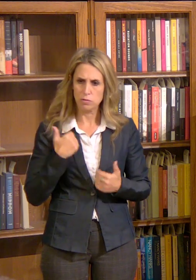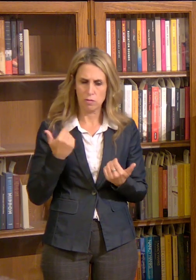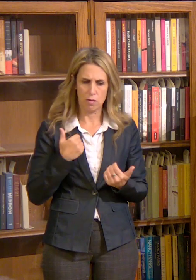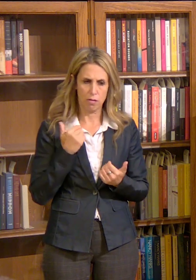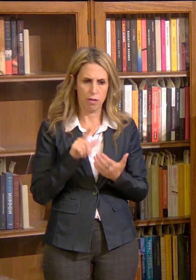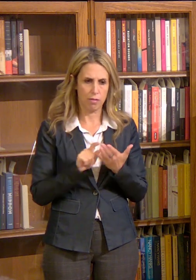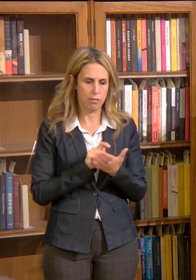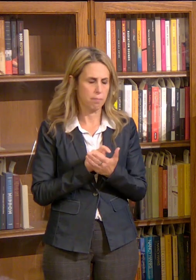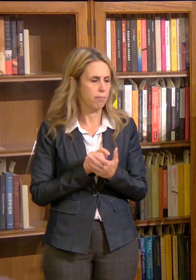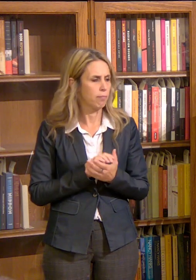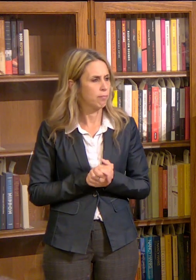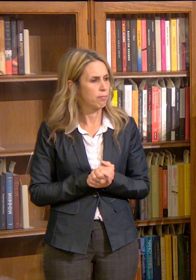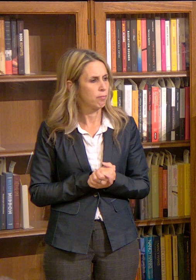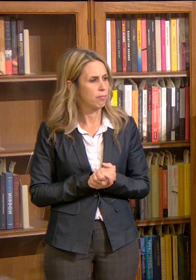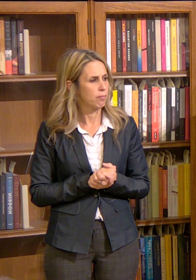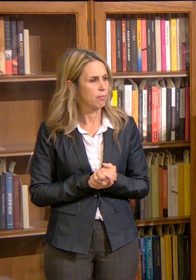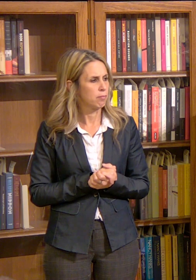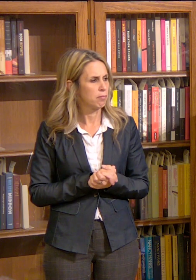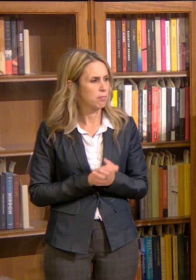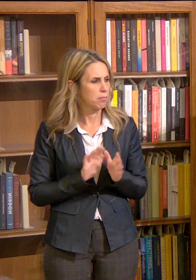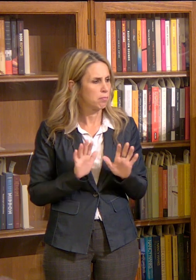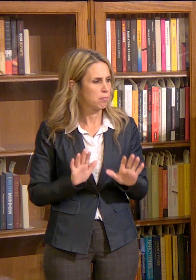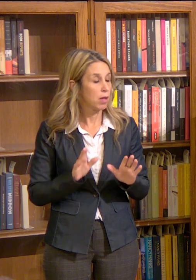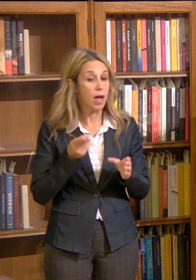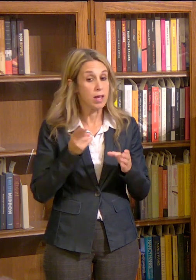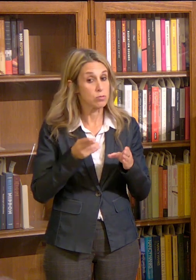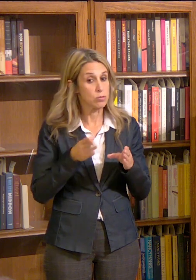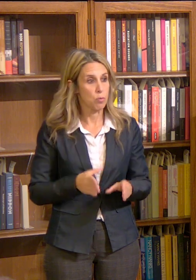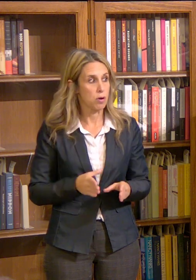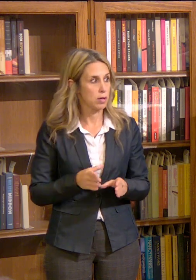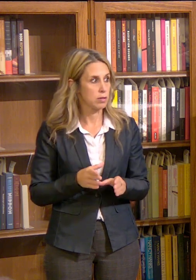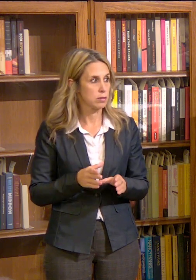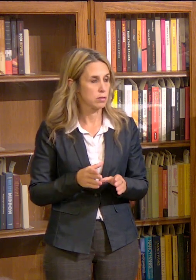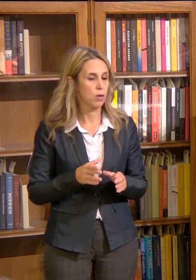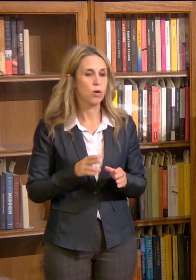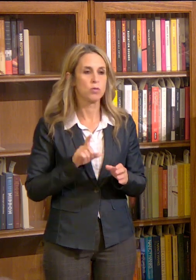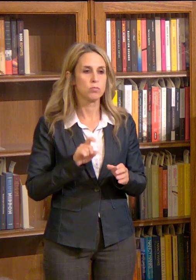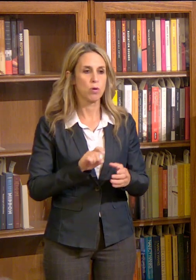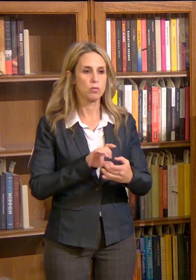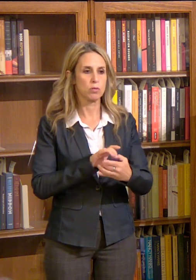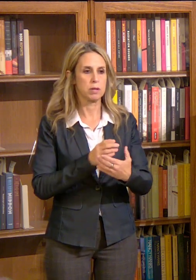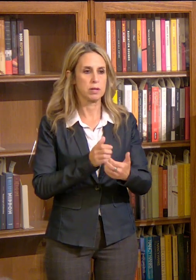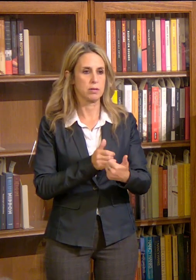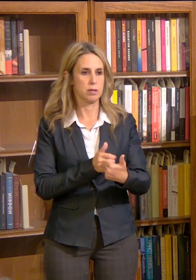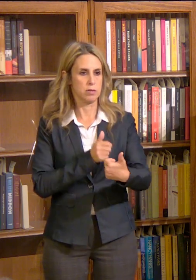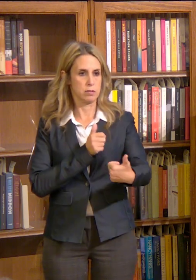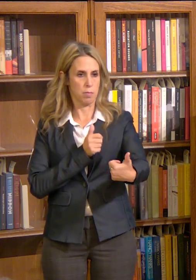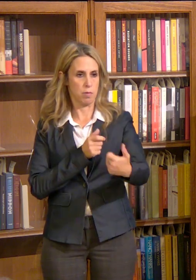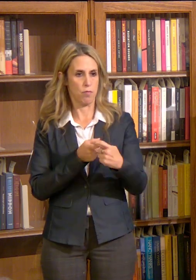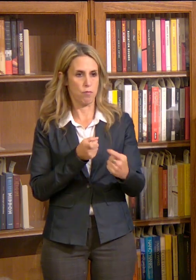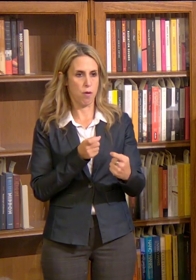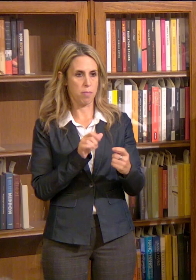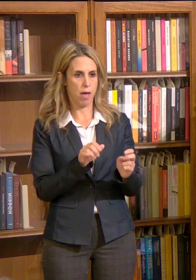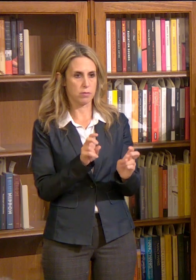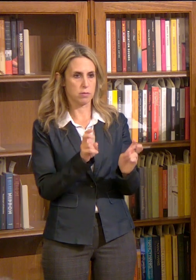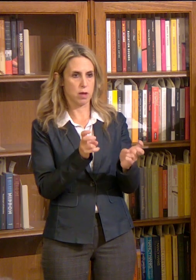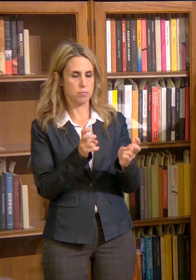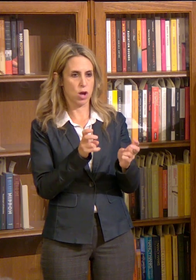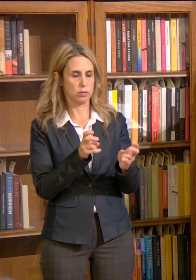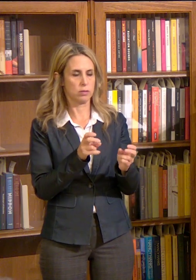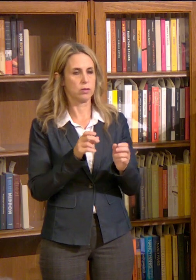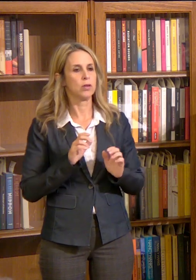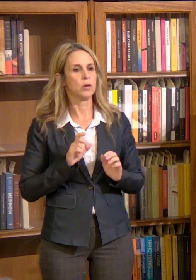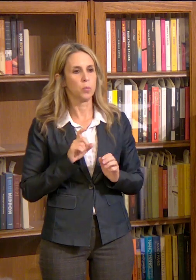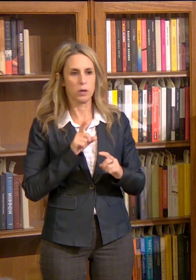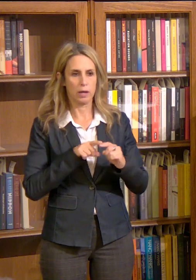young and I gave a really B well historians are supposed to be distant from their subject matter an objective in